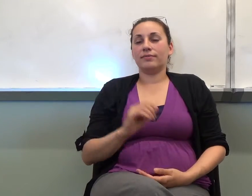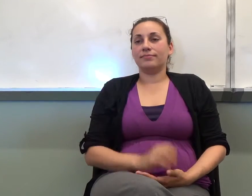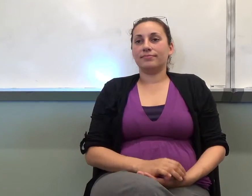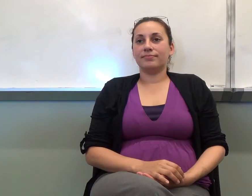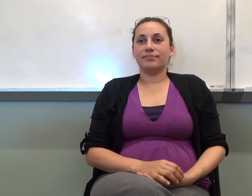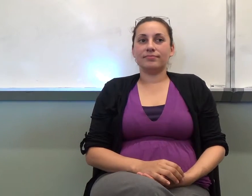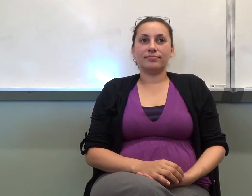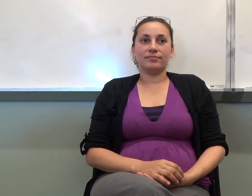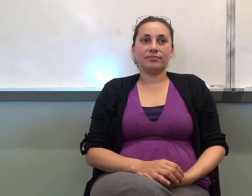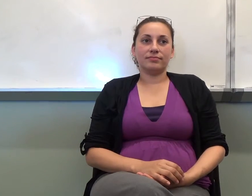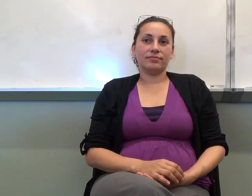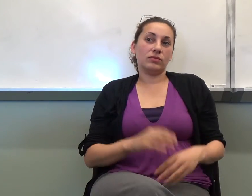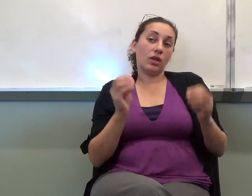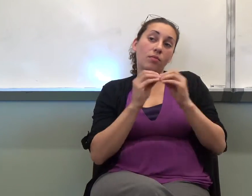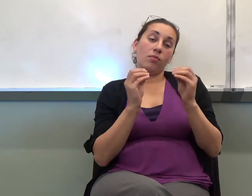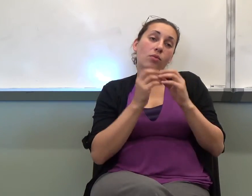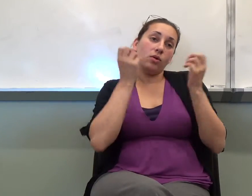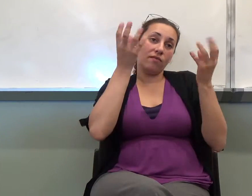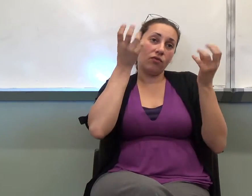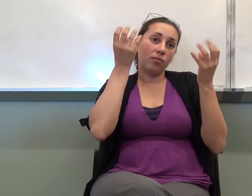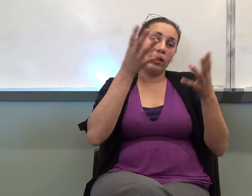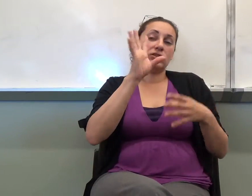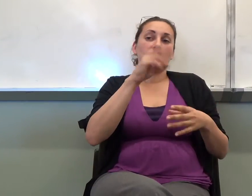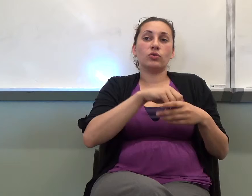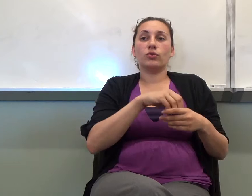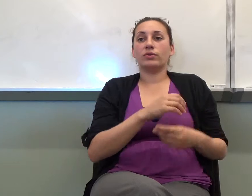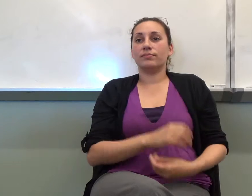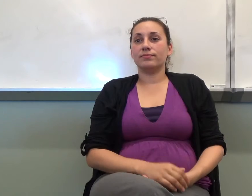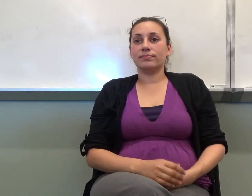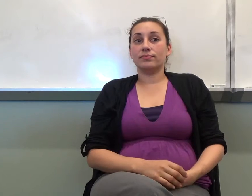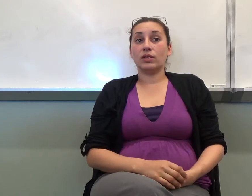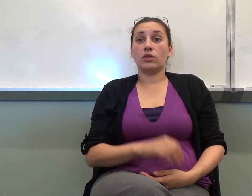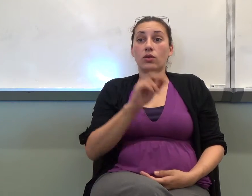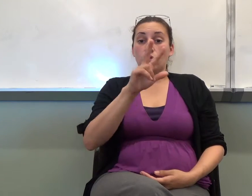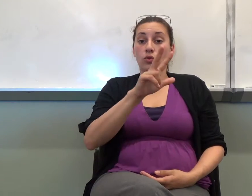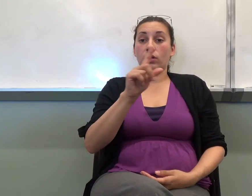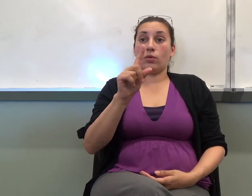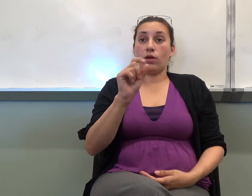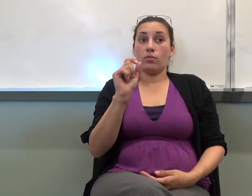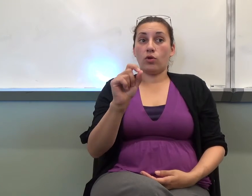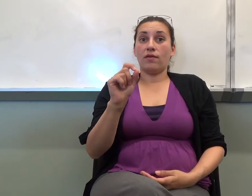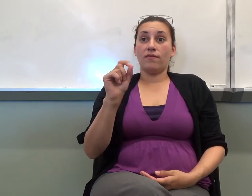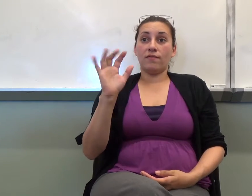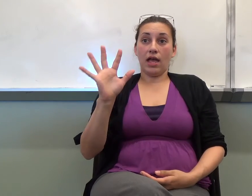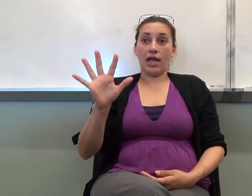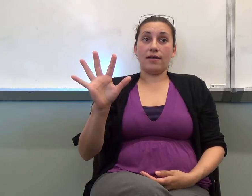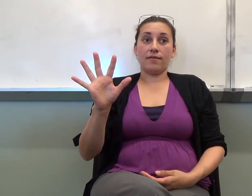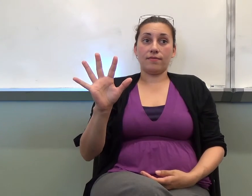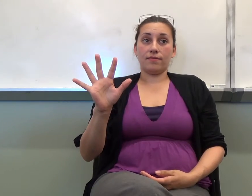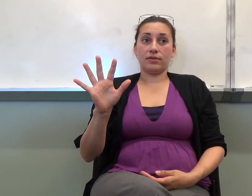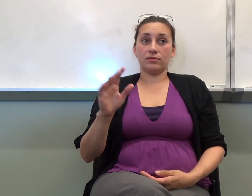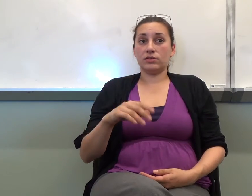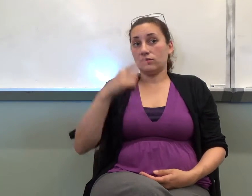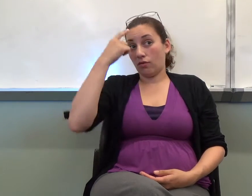more information to the reader. Okay, now the 31.5 degrees, which represents utilities, what we're going to have to do